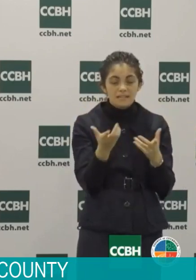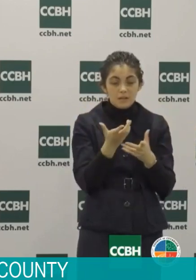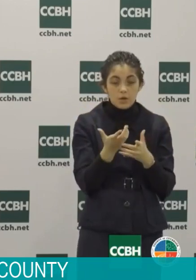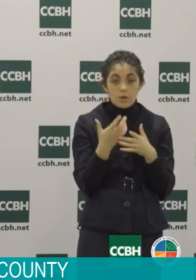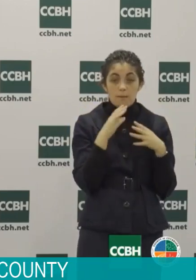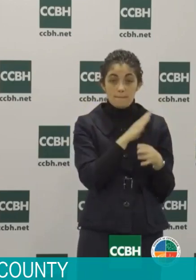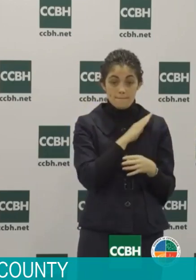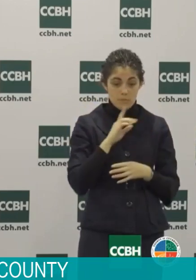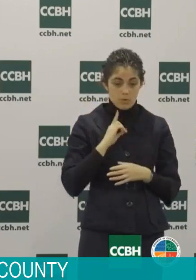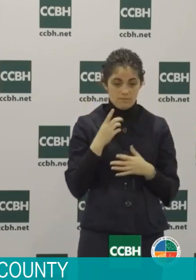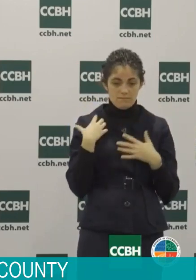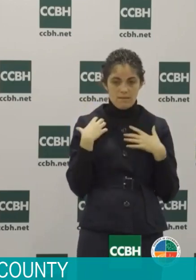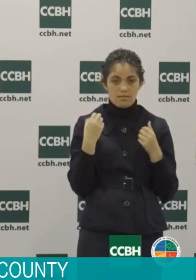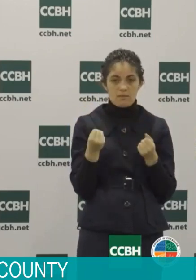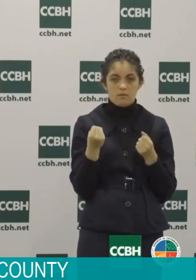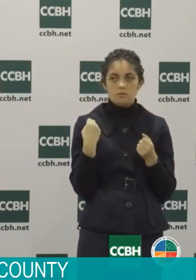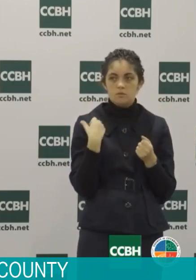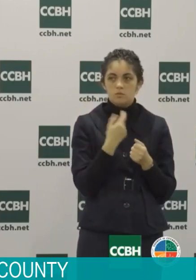Health,